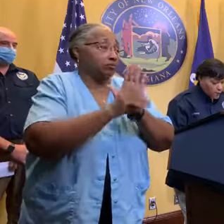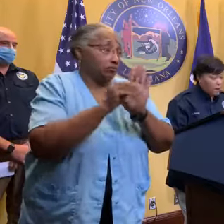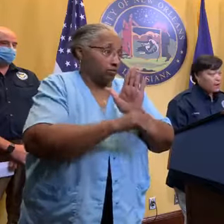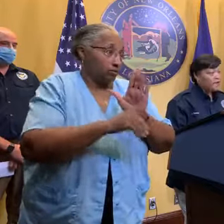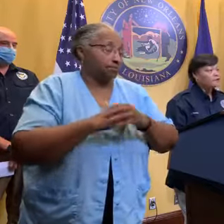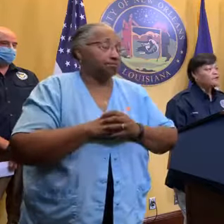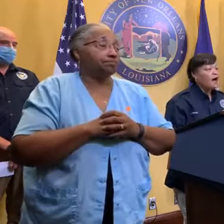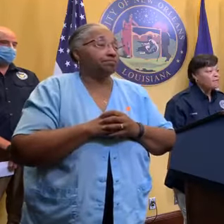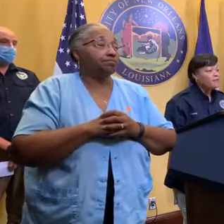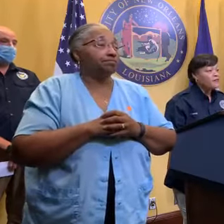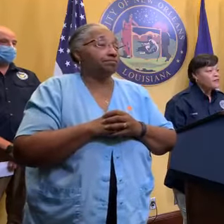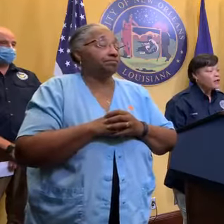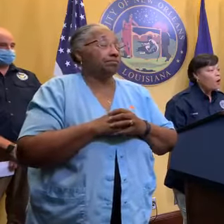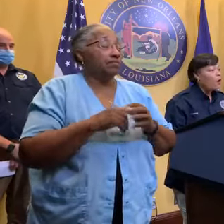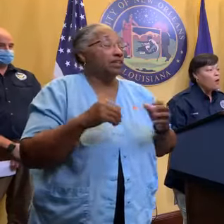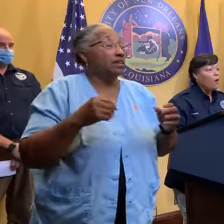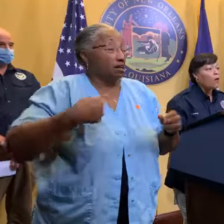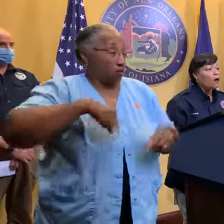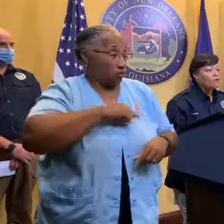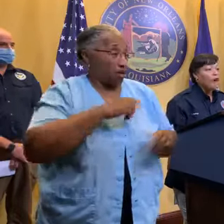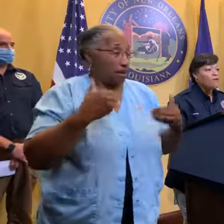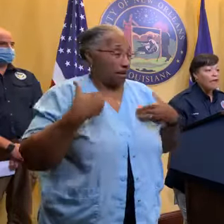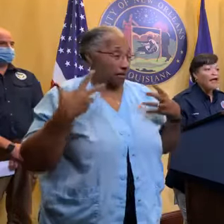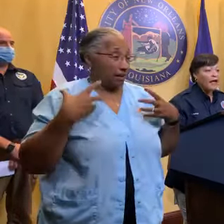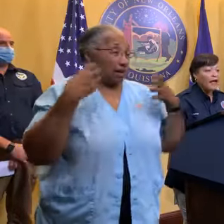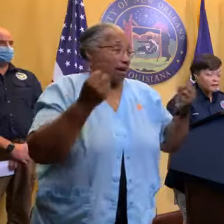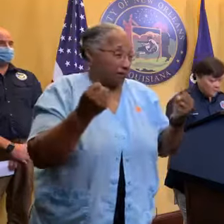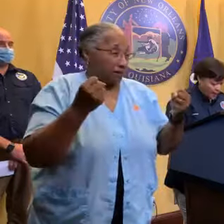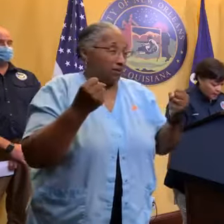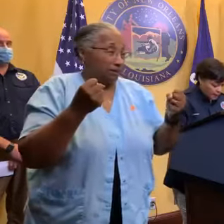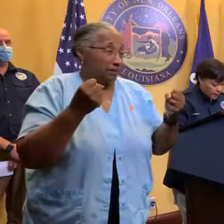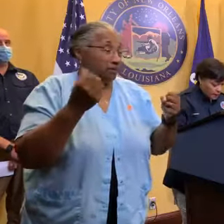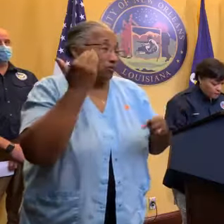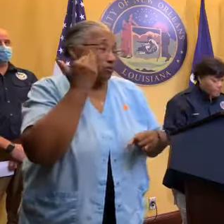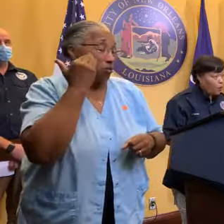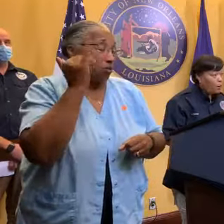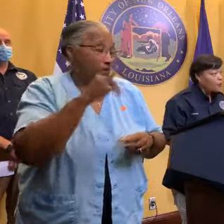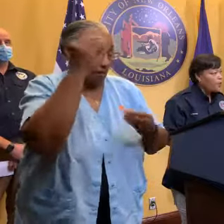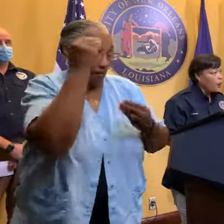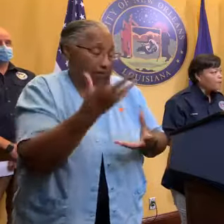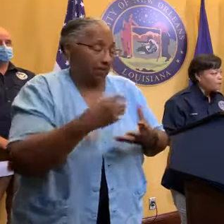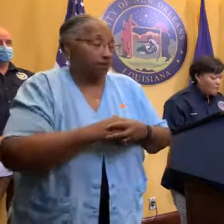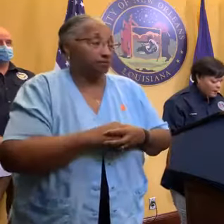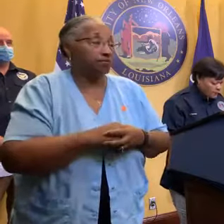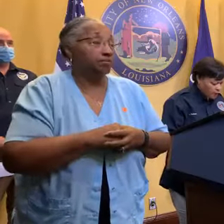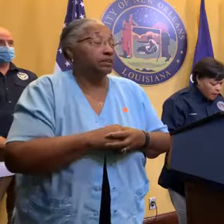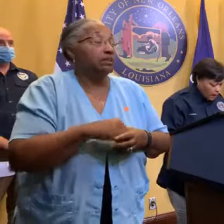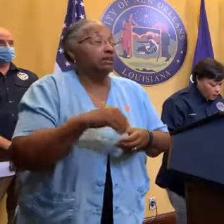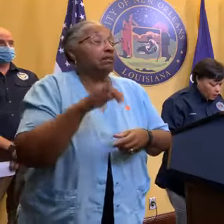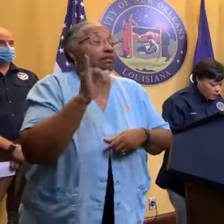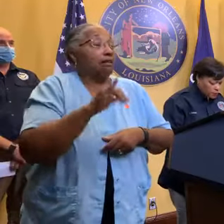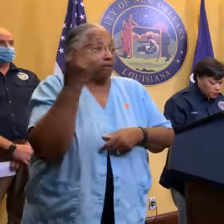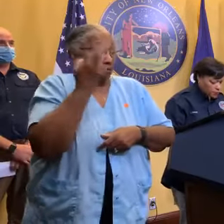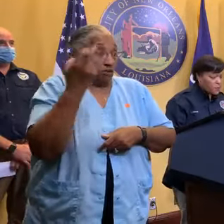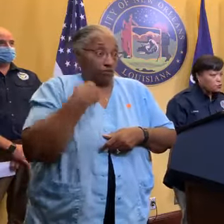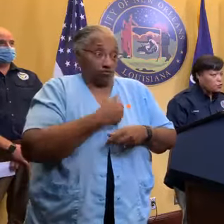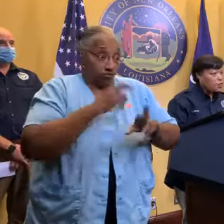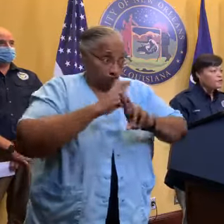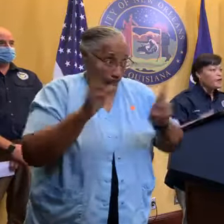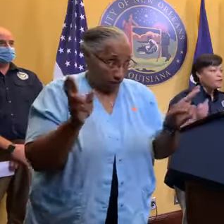Orleans. There is confidence all around that aspect. Therefore, we are prepared, and we're wanting